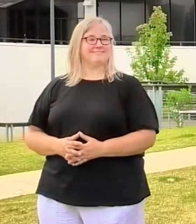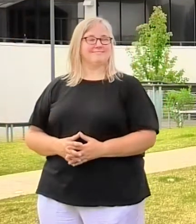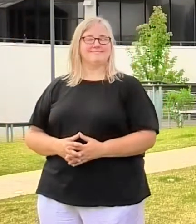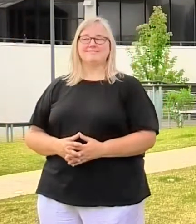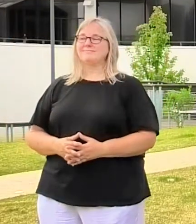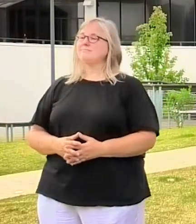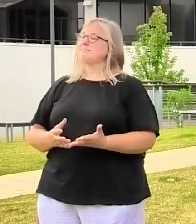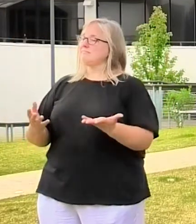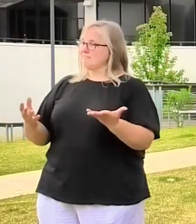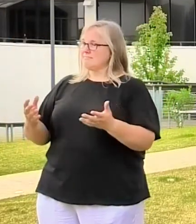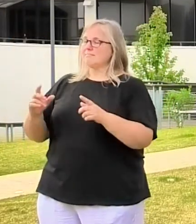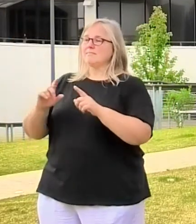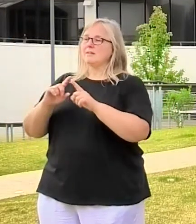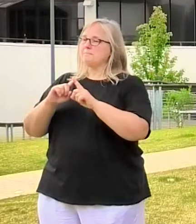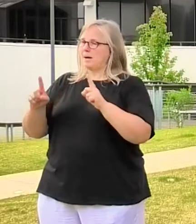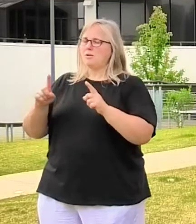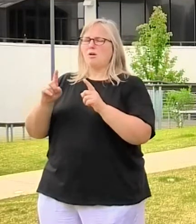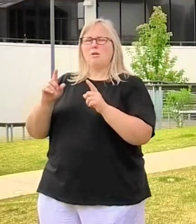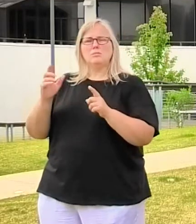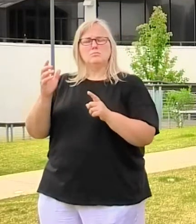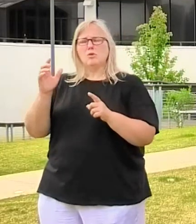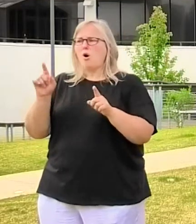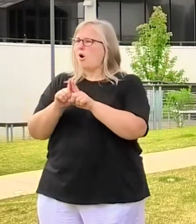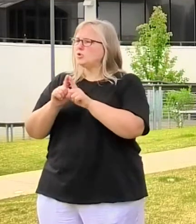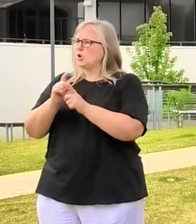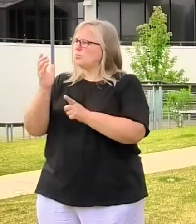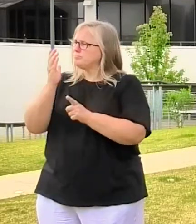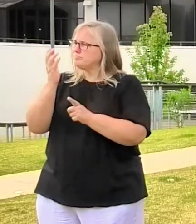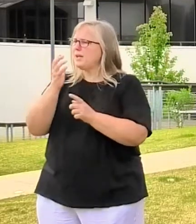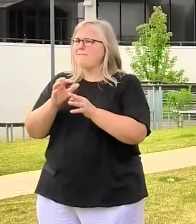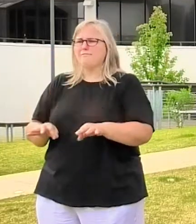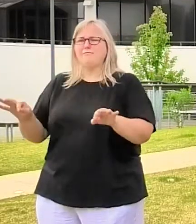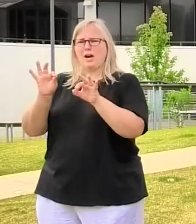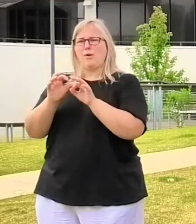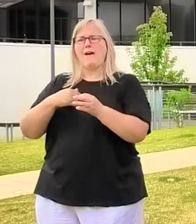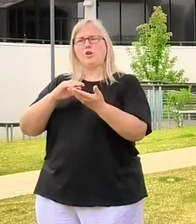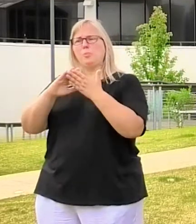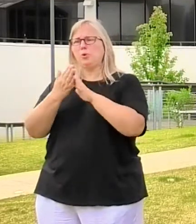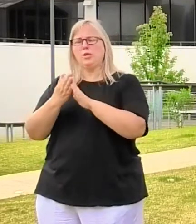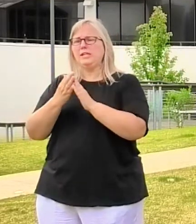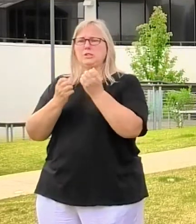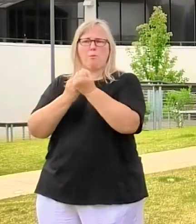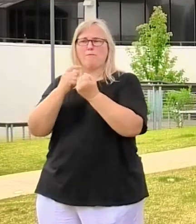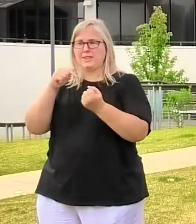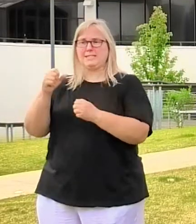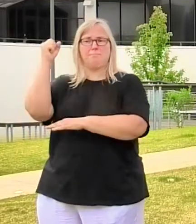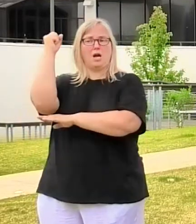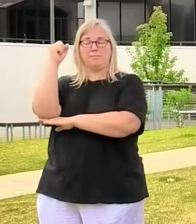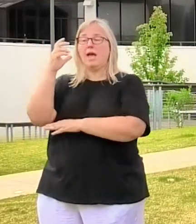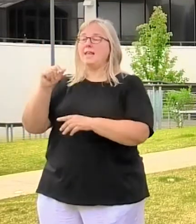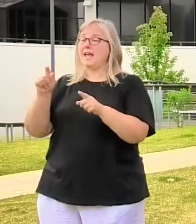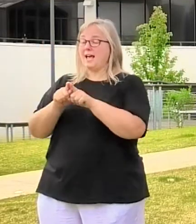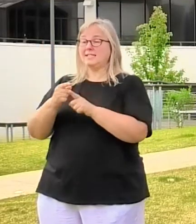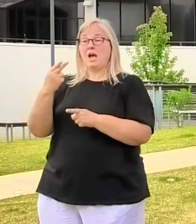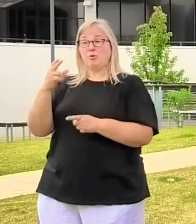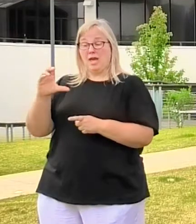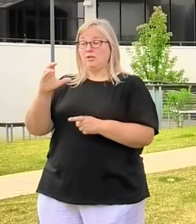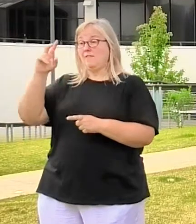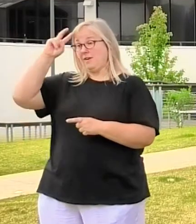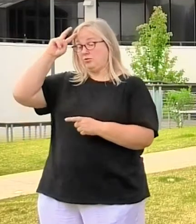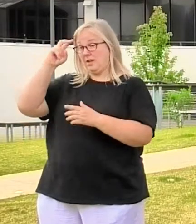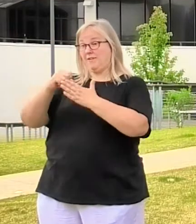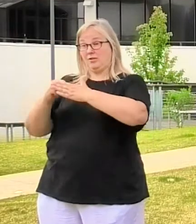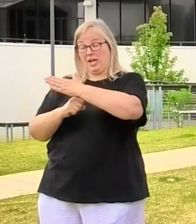But it's also vital to have community support for this monument, and as the Howard County Veterans Foundation launches